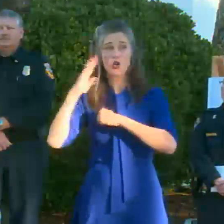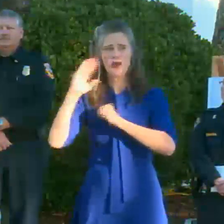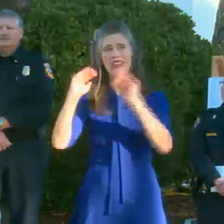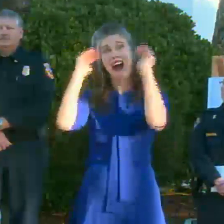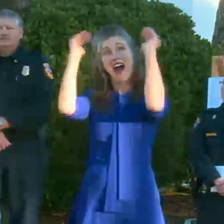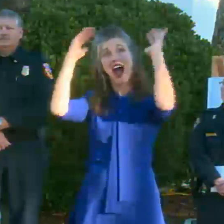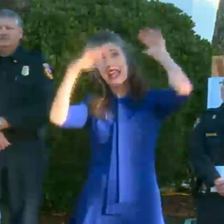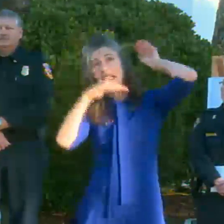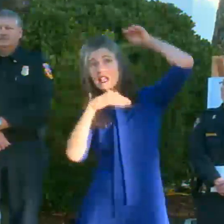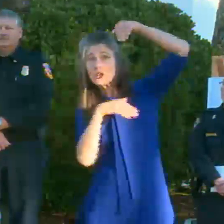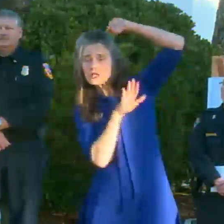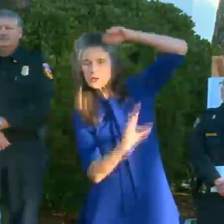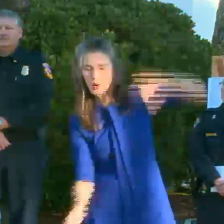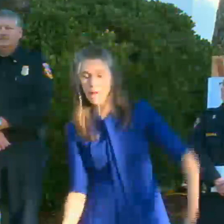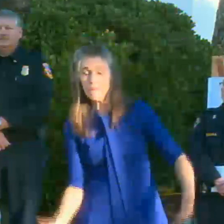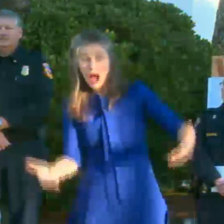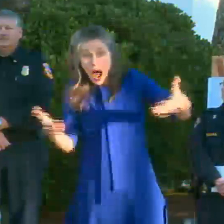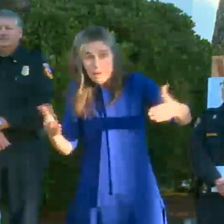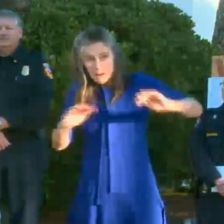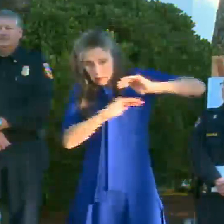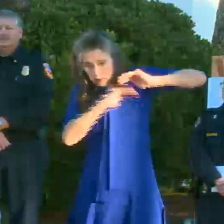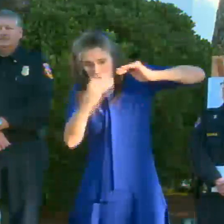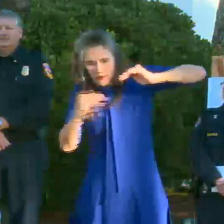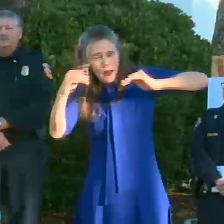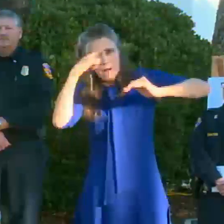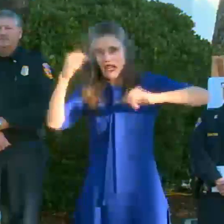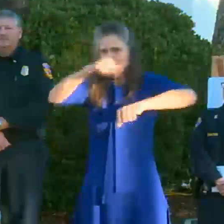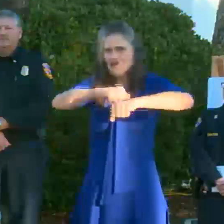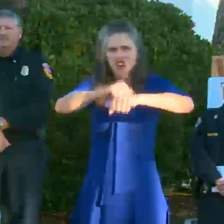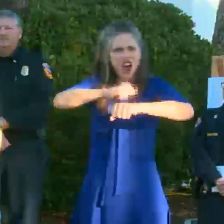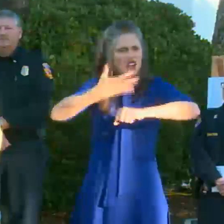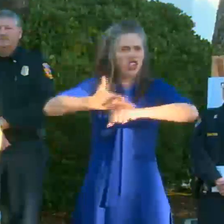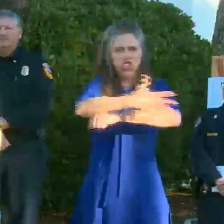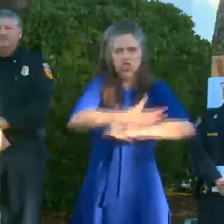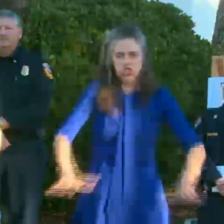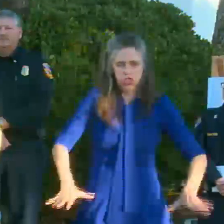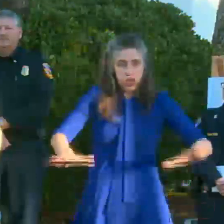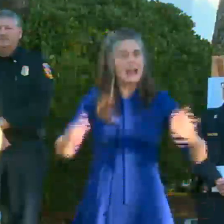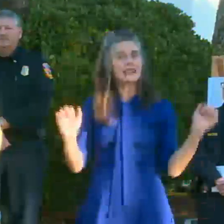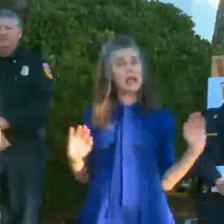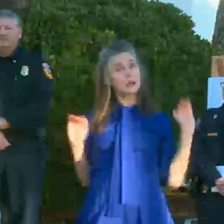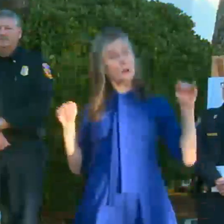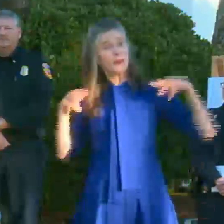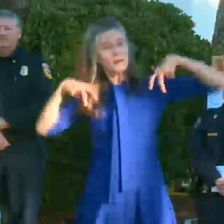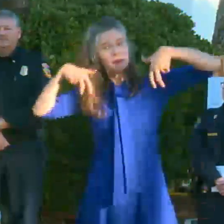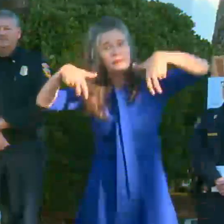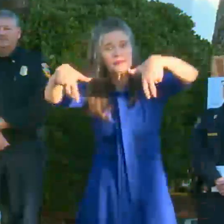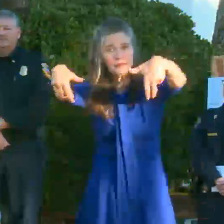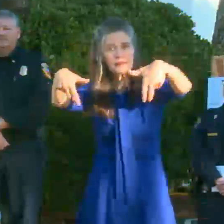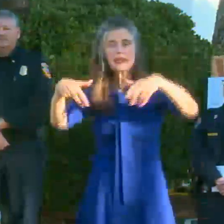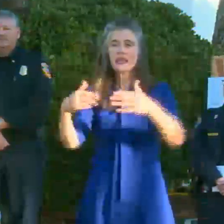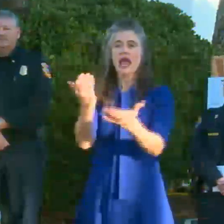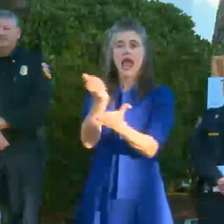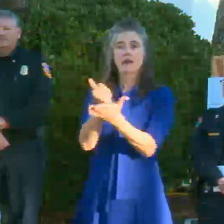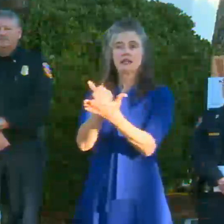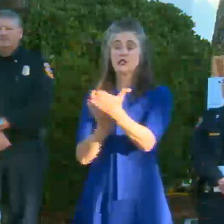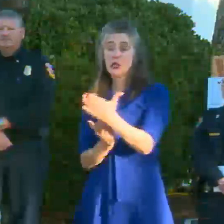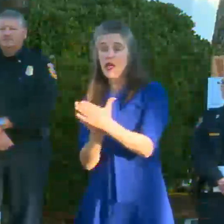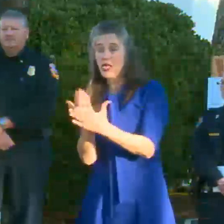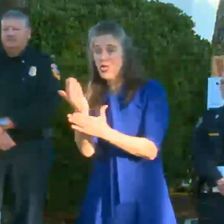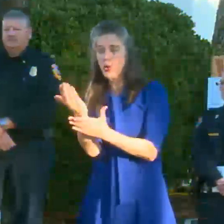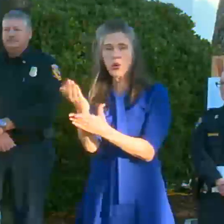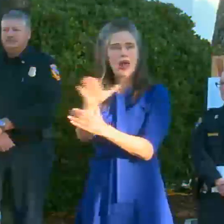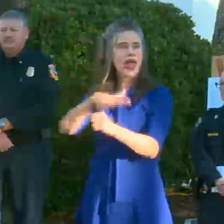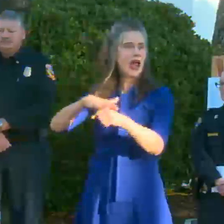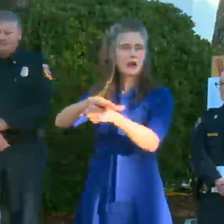instrumental in helping us reach otherwise inaccessible areas as well. There are many untold stories